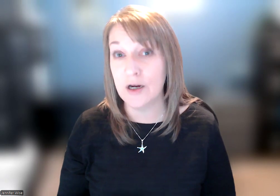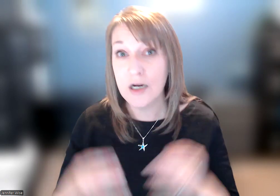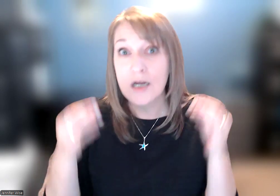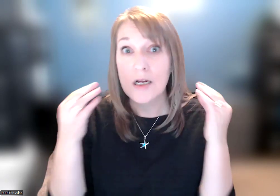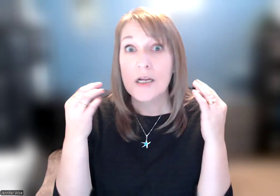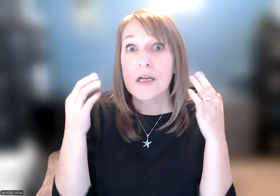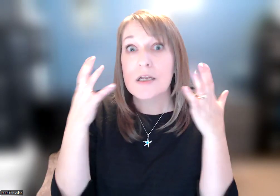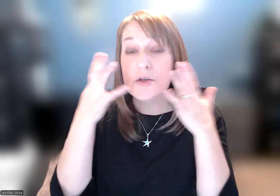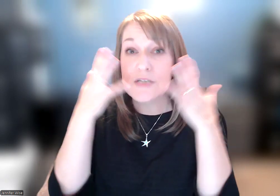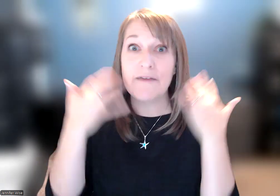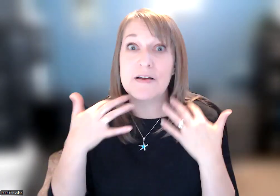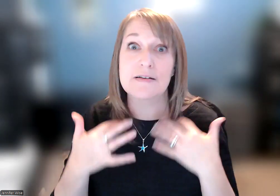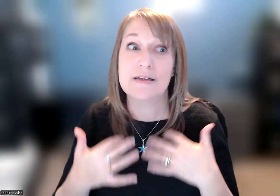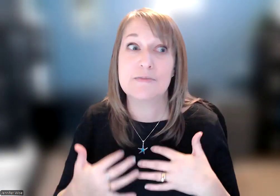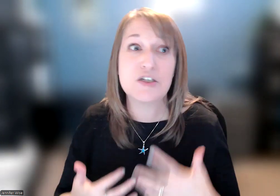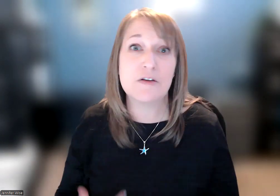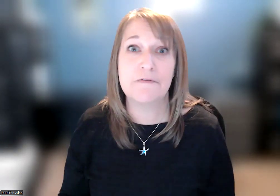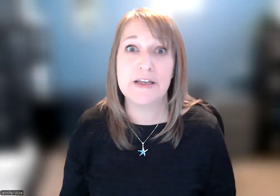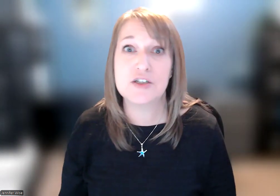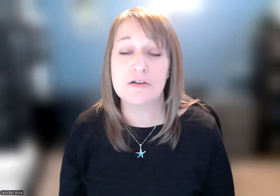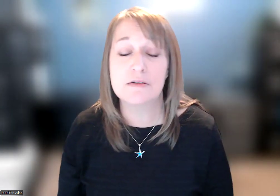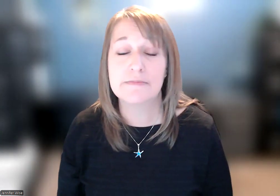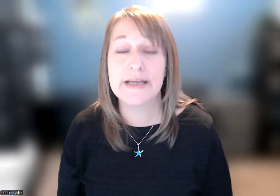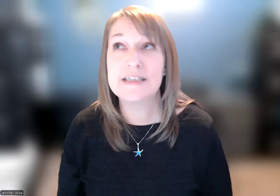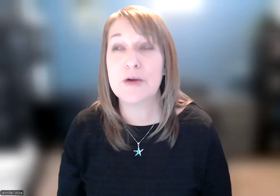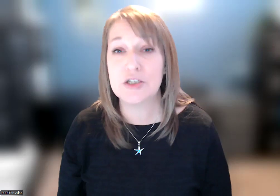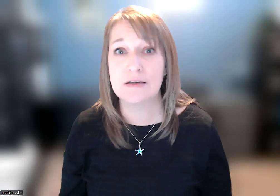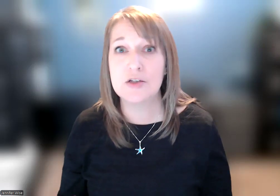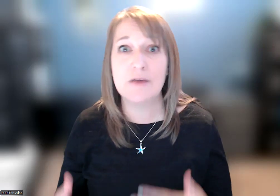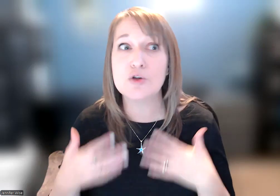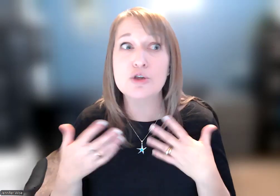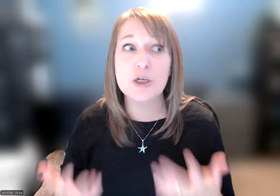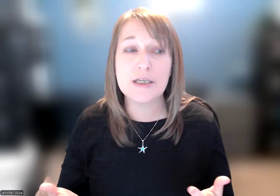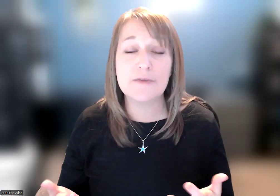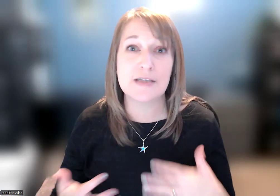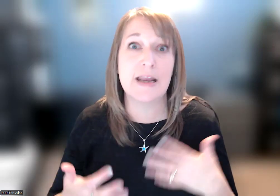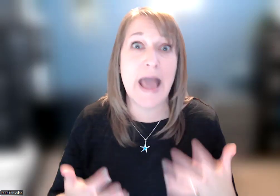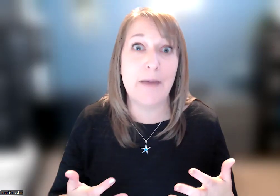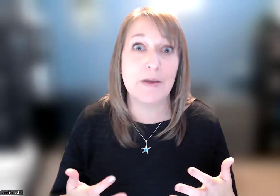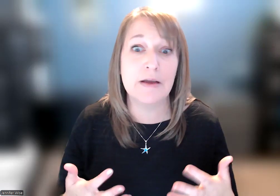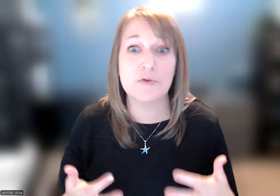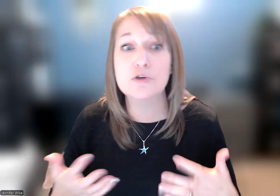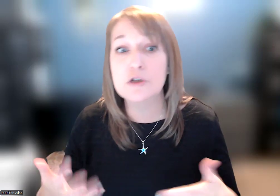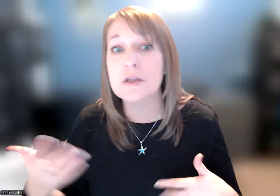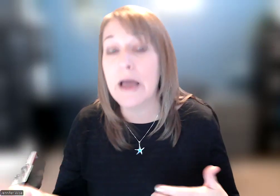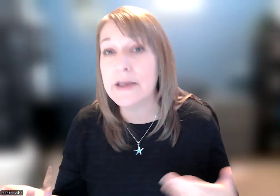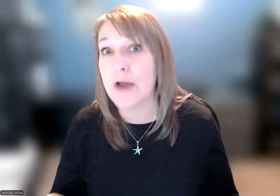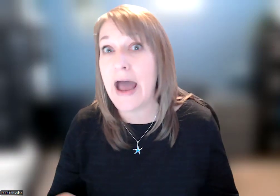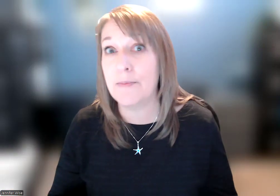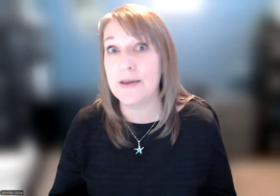require you to have a special facial expression. You have to look, if you're signing happy, you have to look like you're happy.